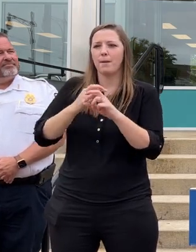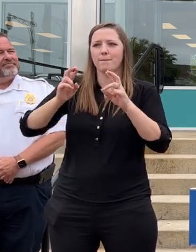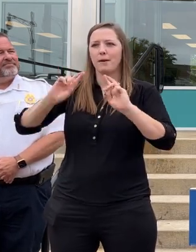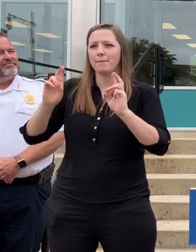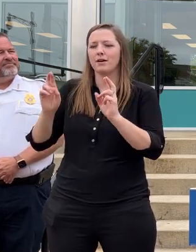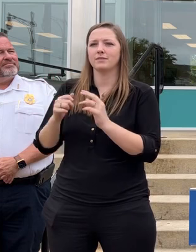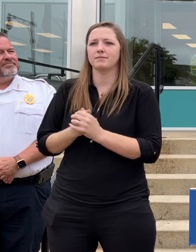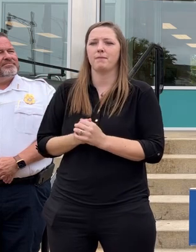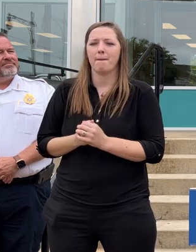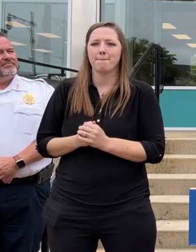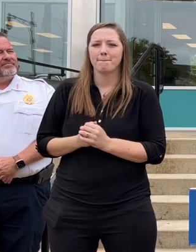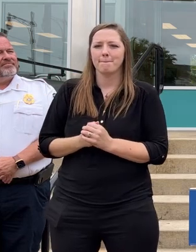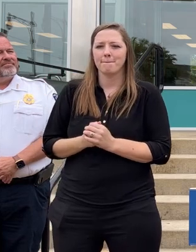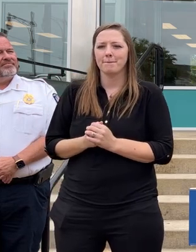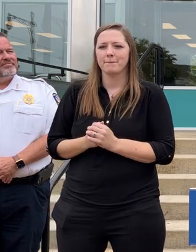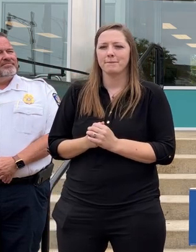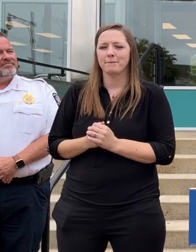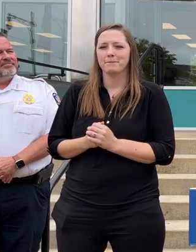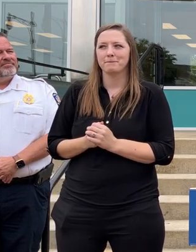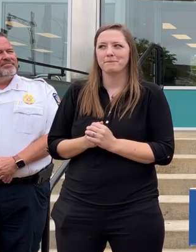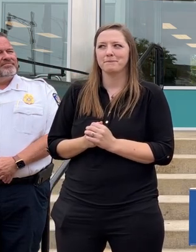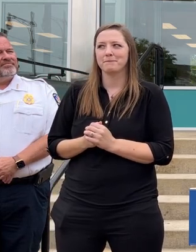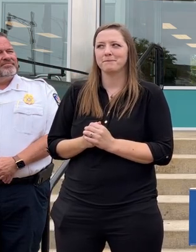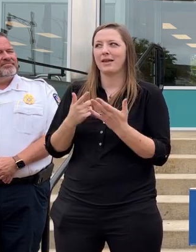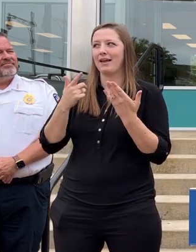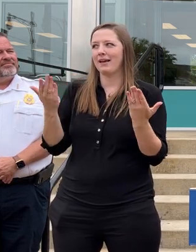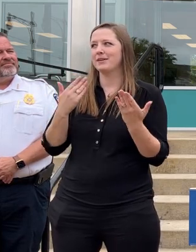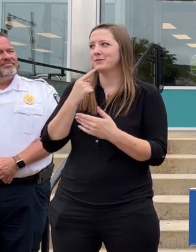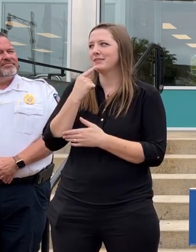case scenarios. As we